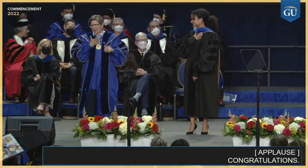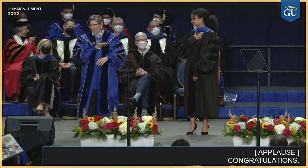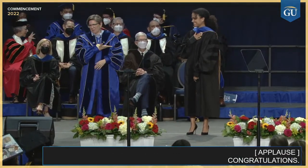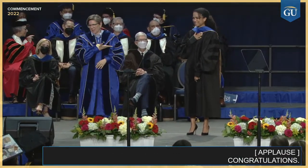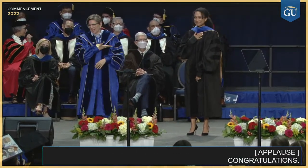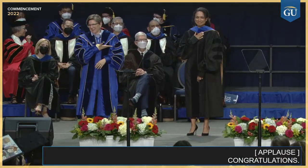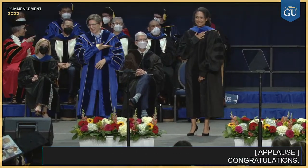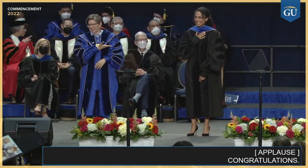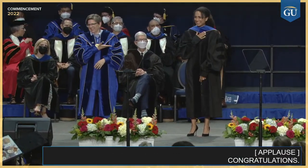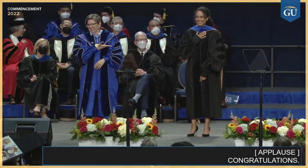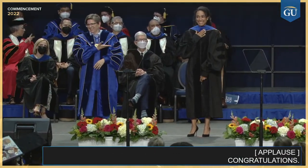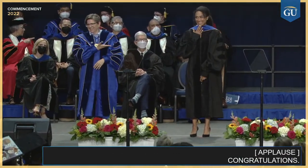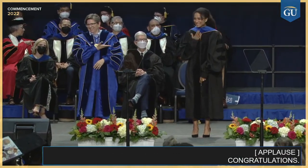Wow, another round of applause.